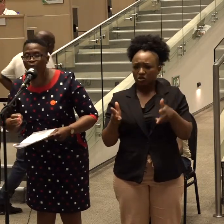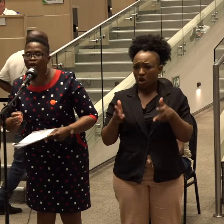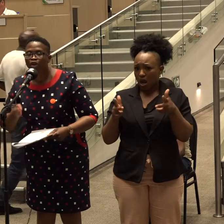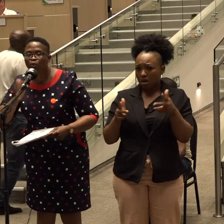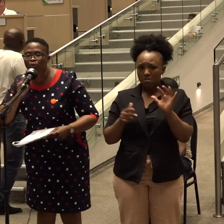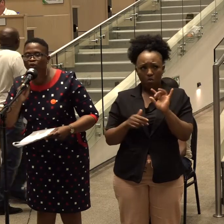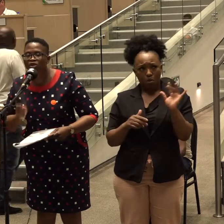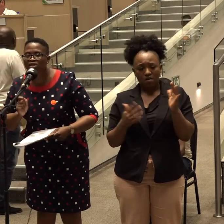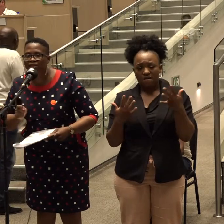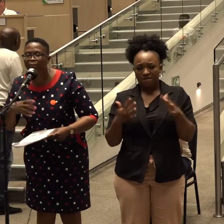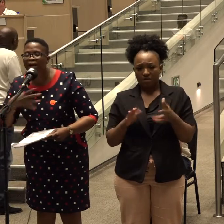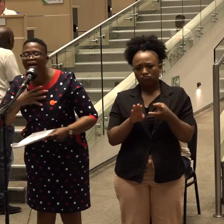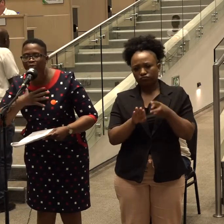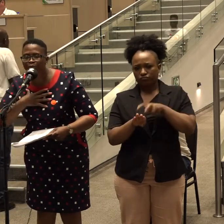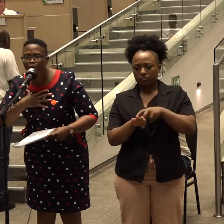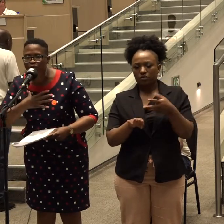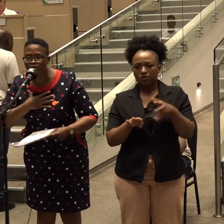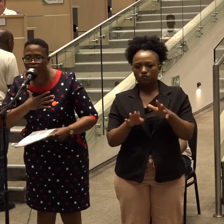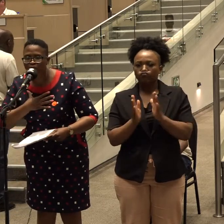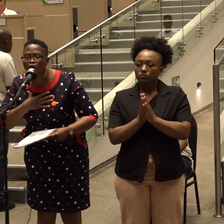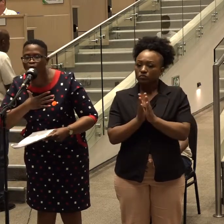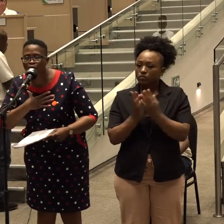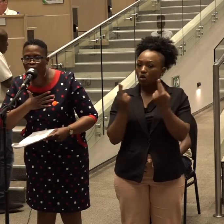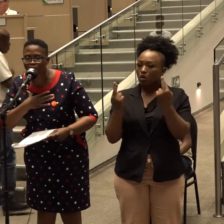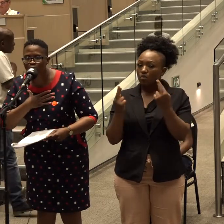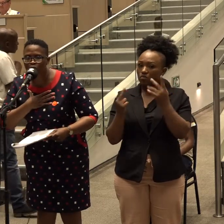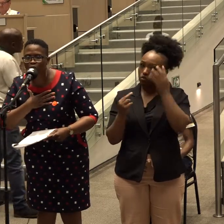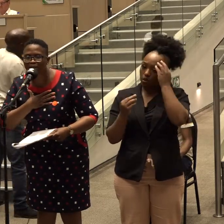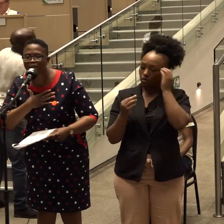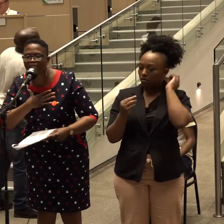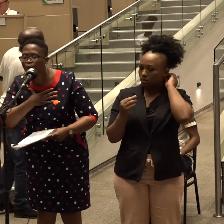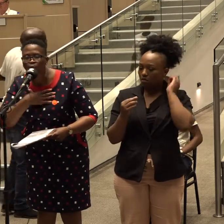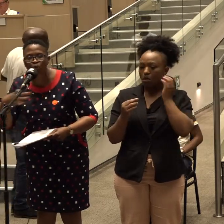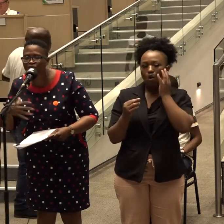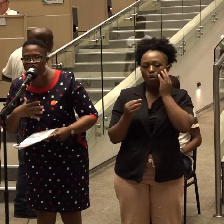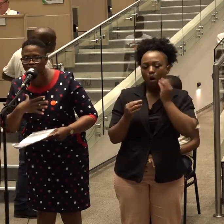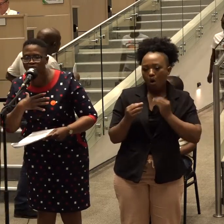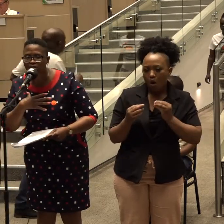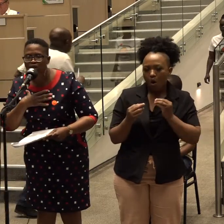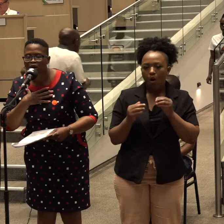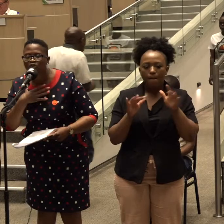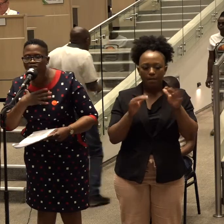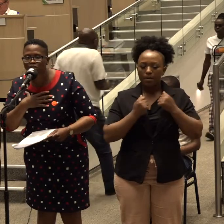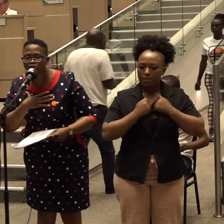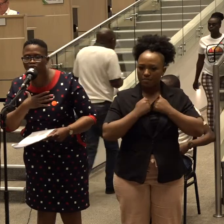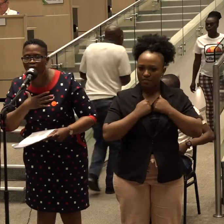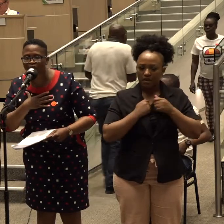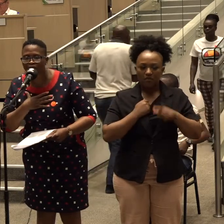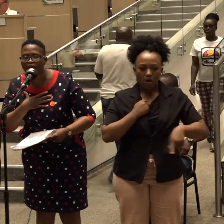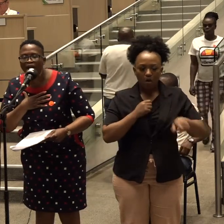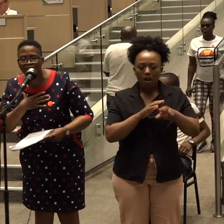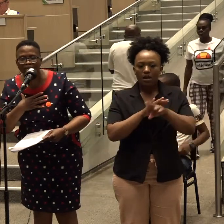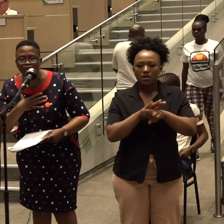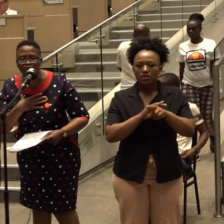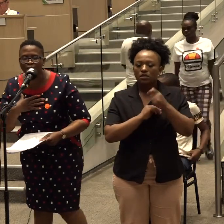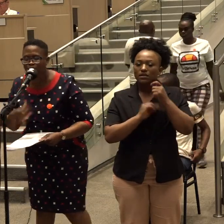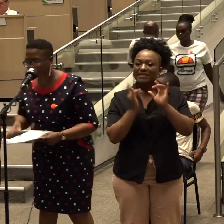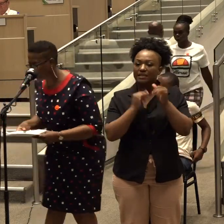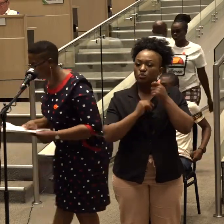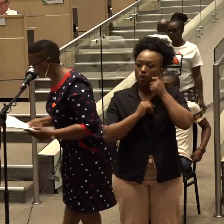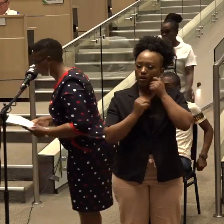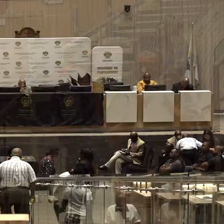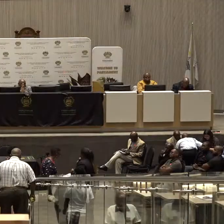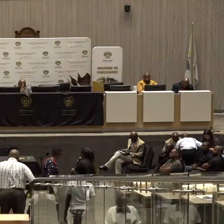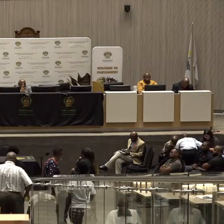I hope you will consider my people but the whole regions of city of swan I thank